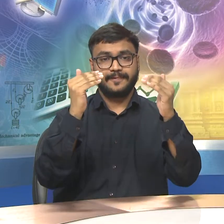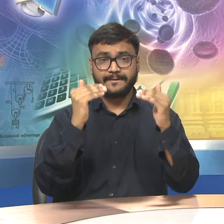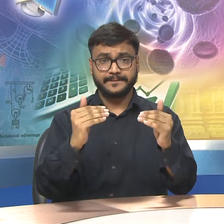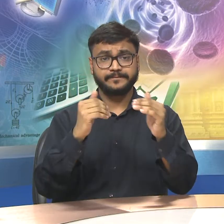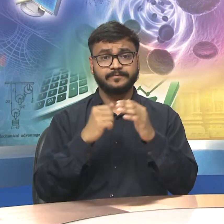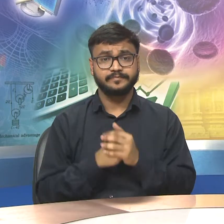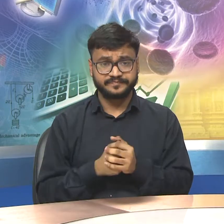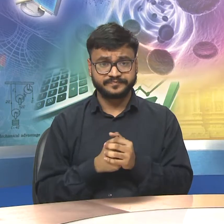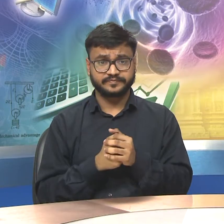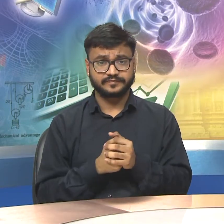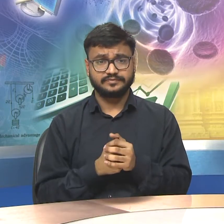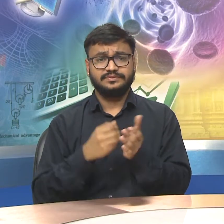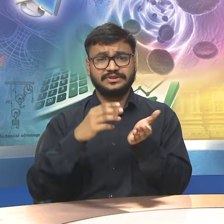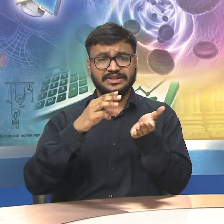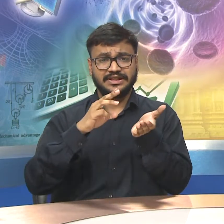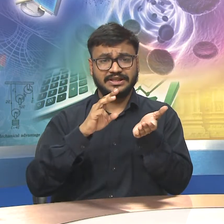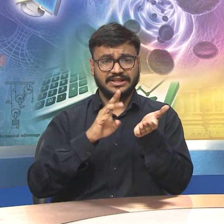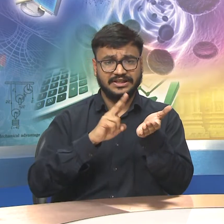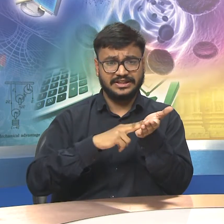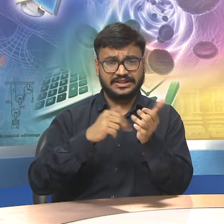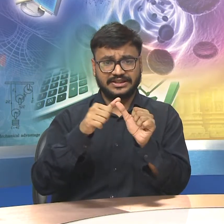sign is not clear.